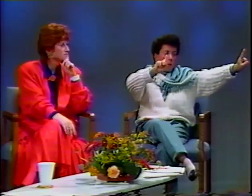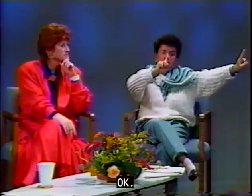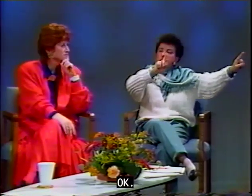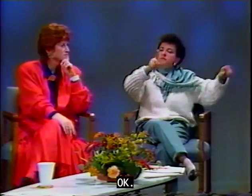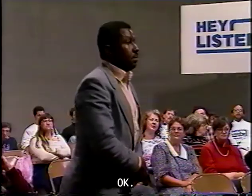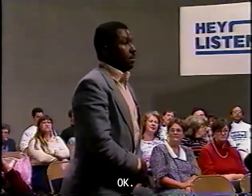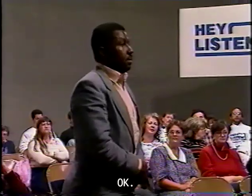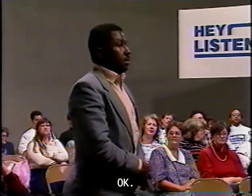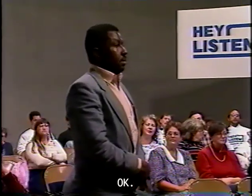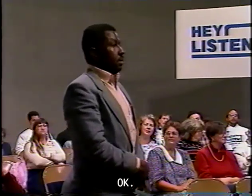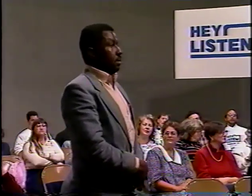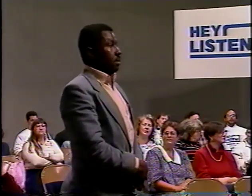Okay.